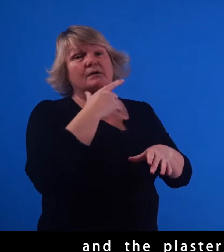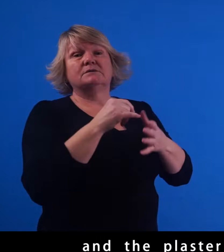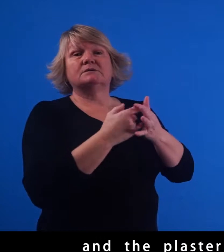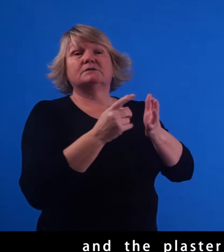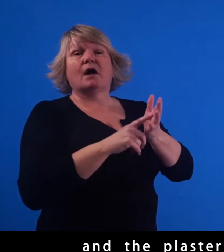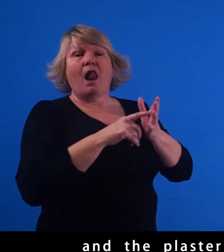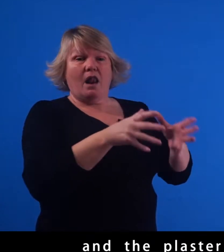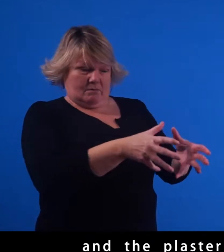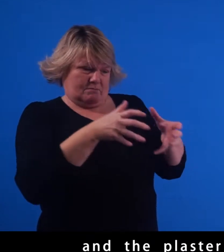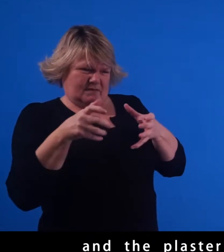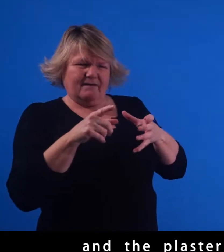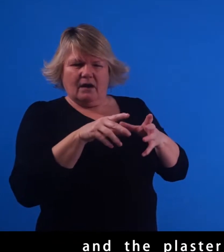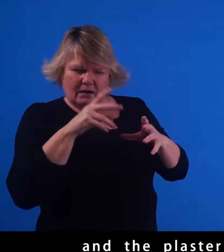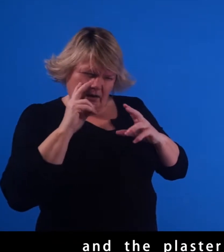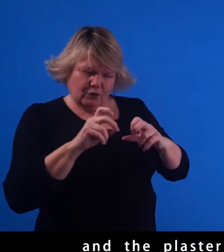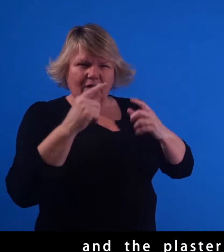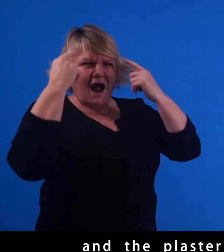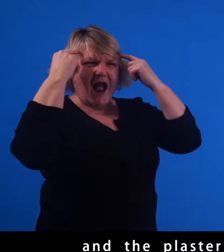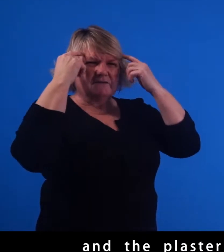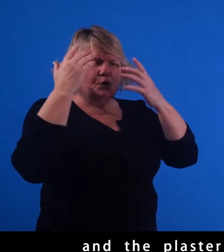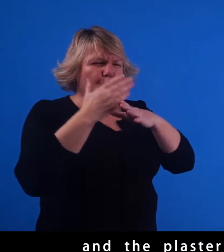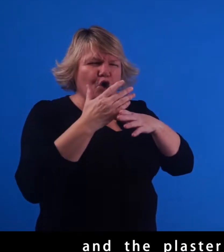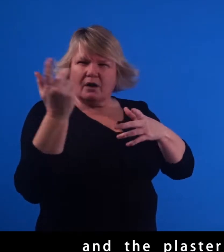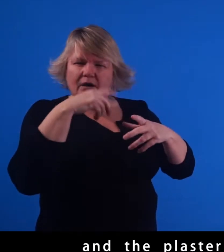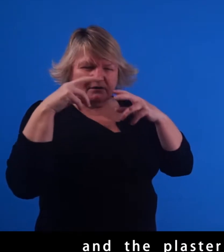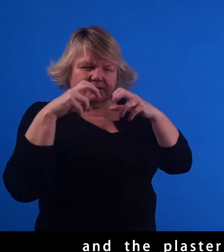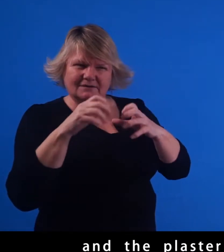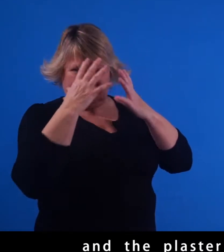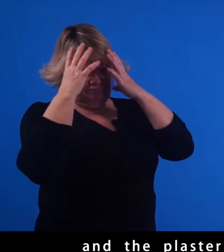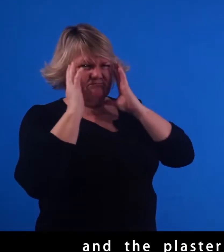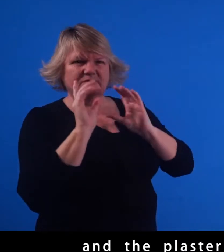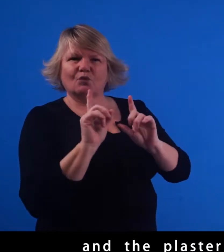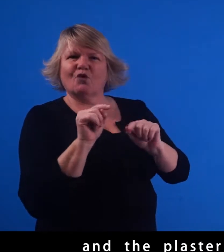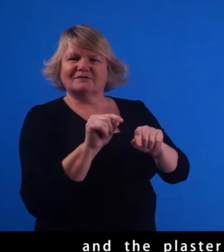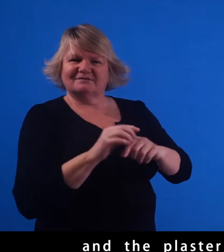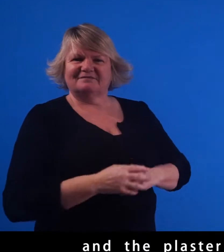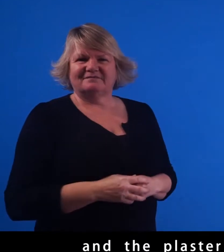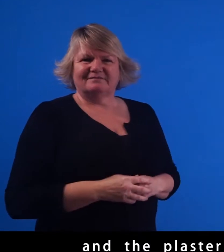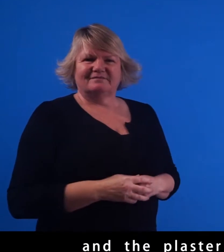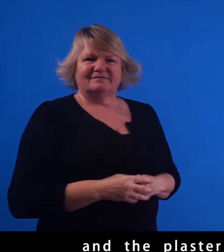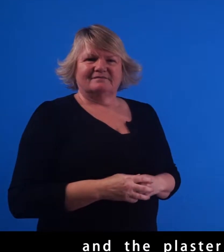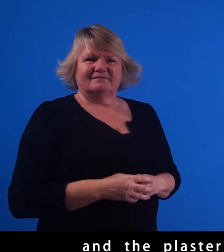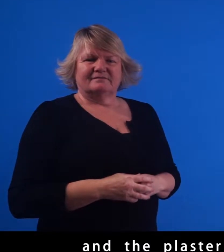and the plaster cast of Robert's skull was taken for phrenology study.